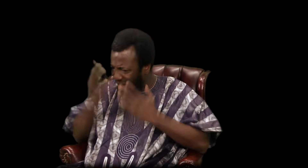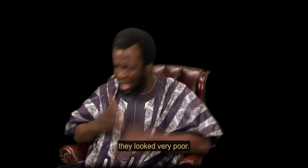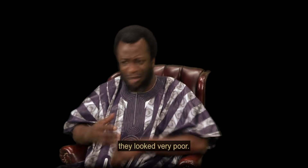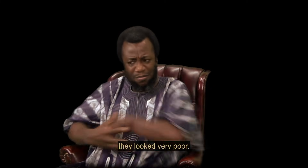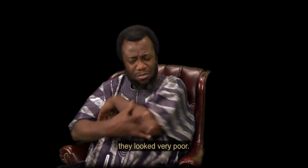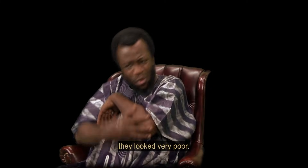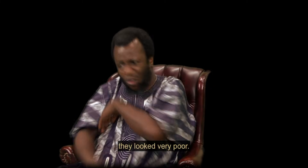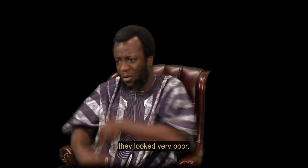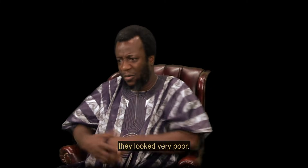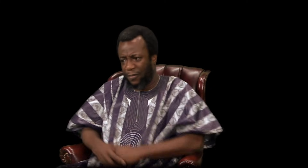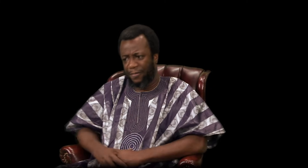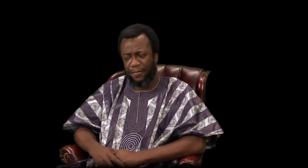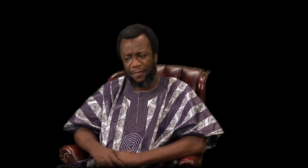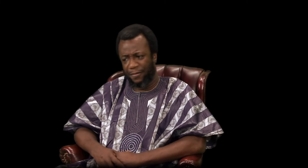They looked very poor.